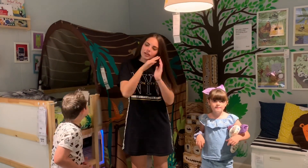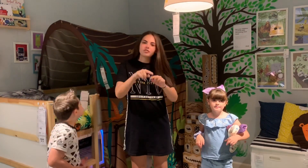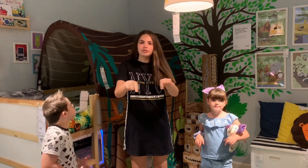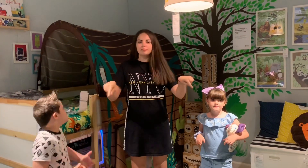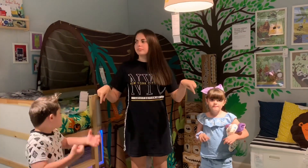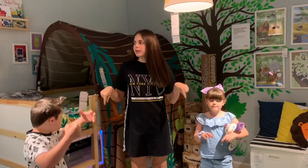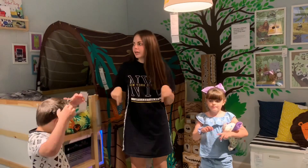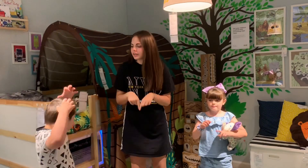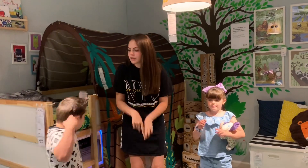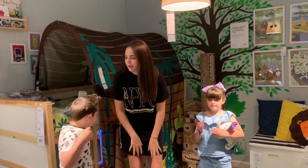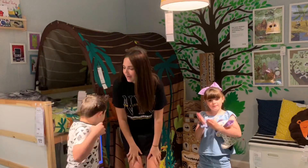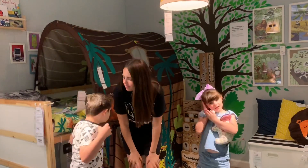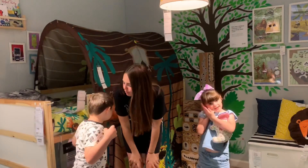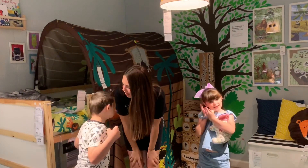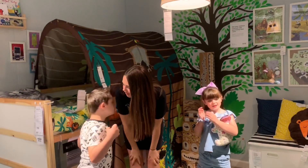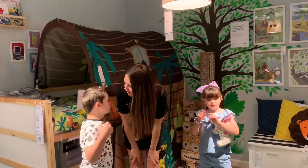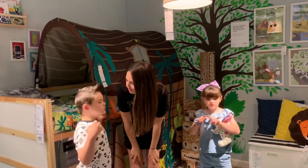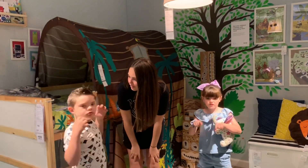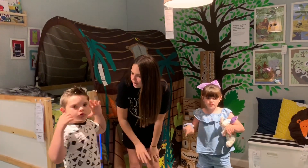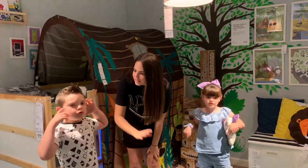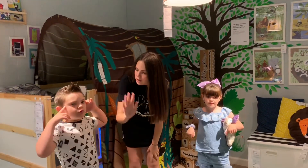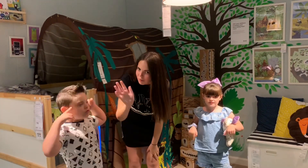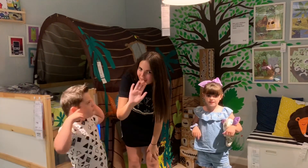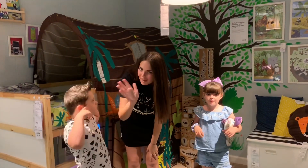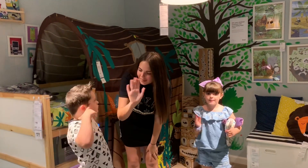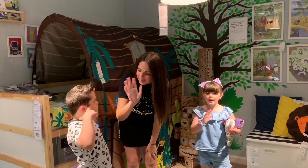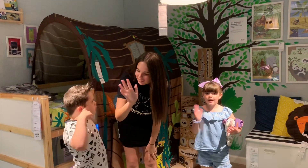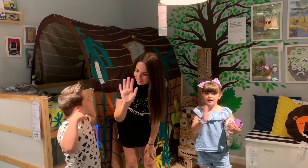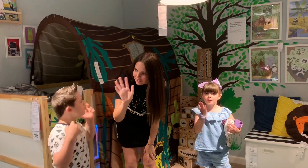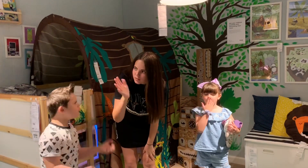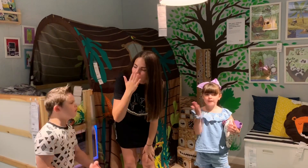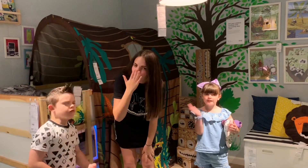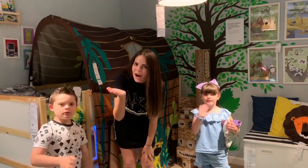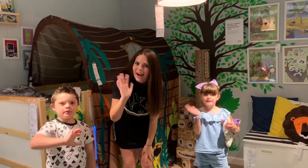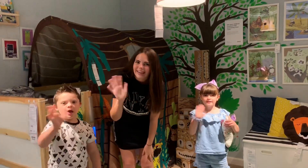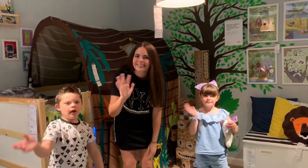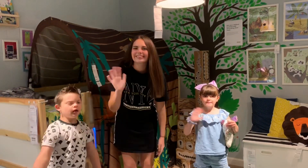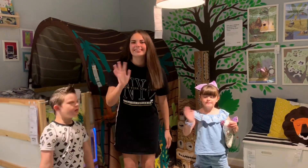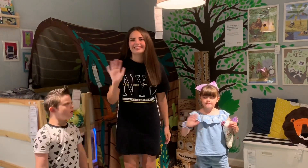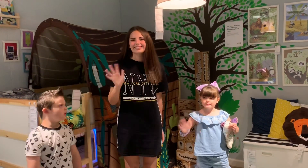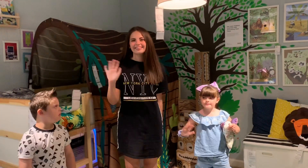Bedroom. Can you say bye, everyone? Say bye. Bye. Bye. Bye.